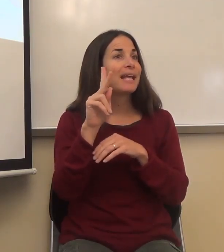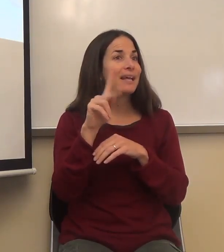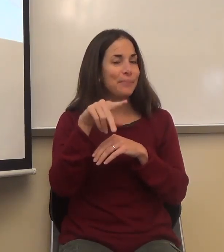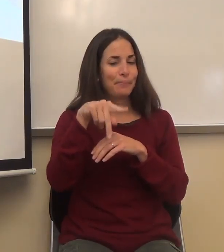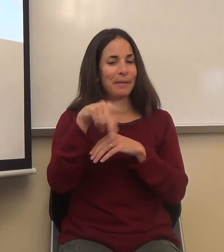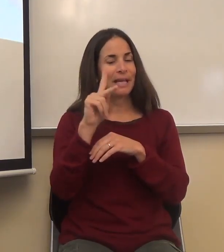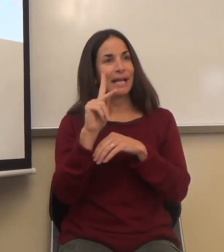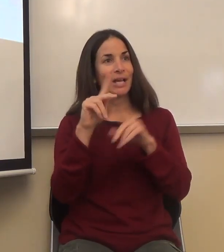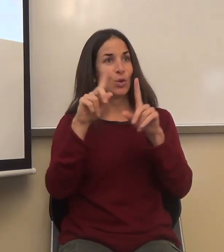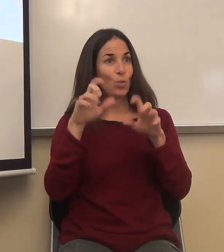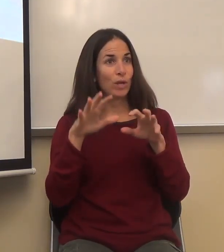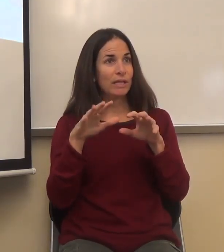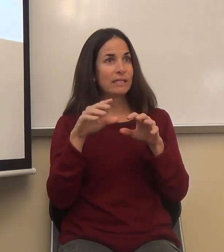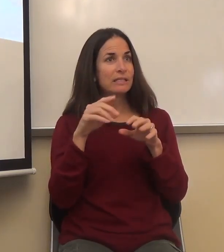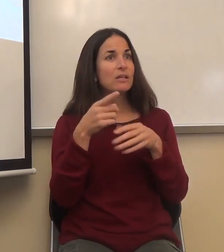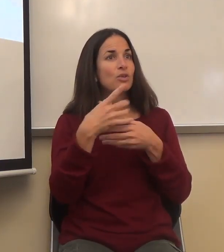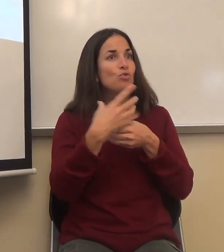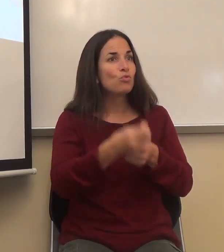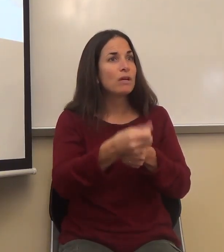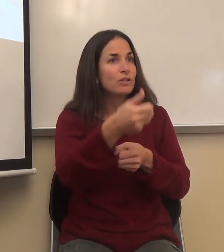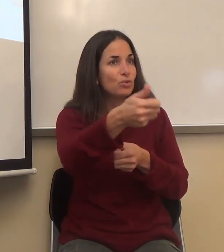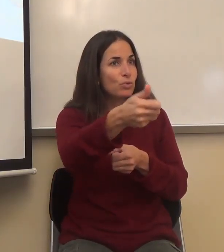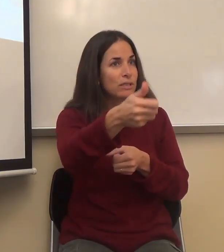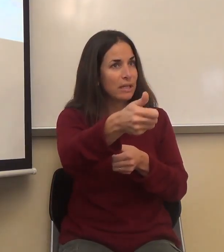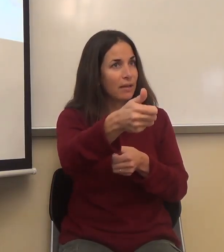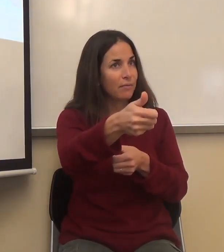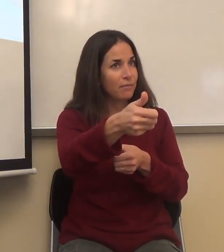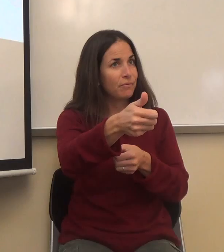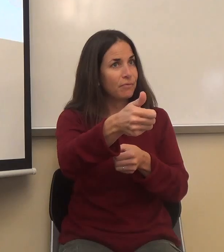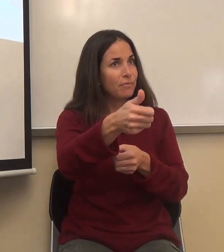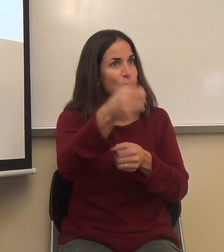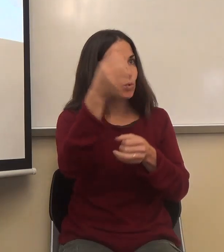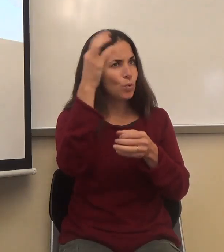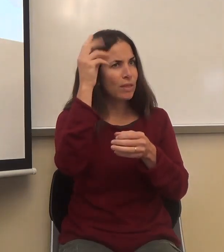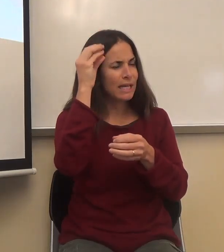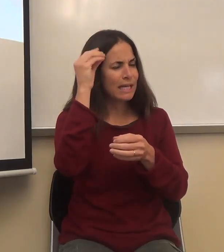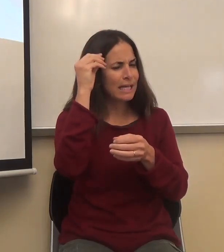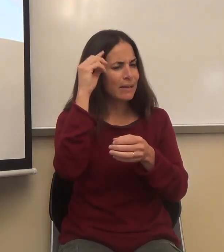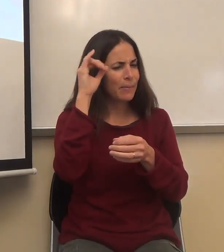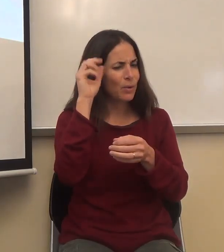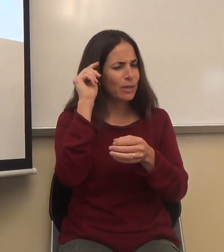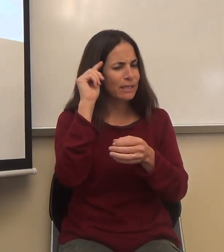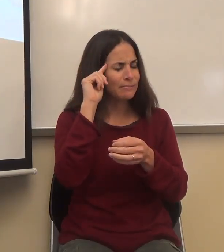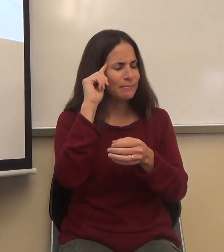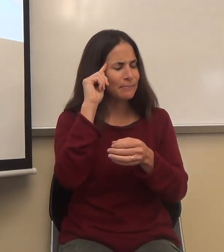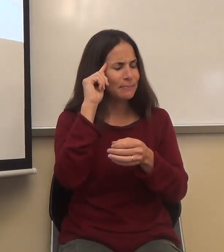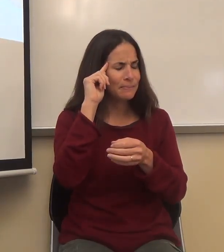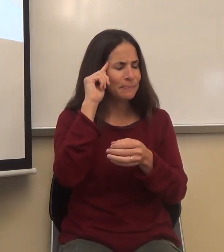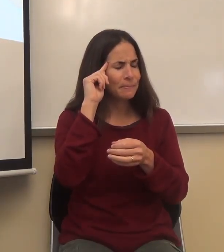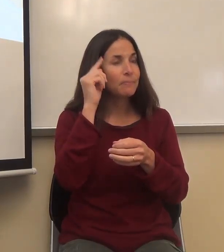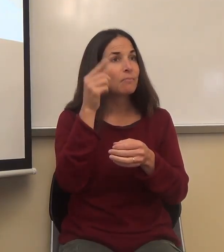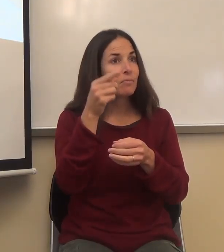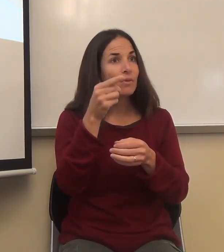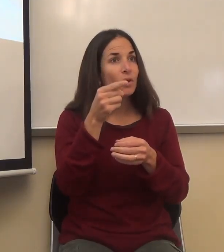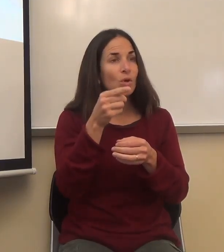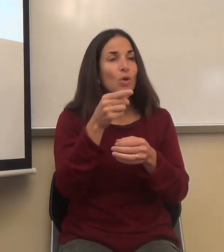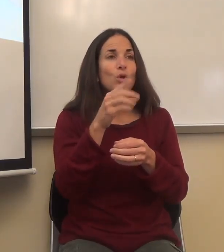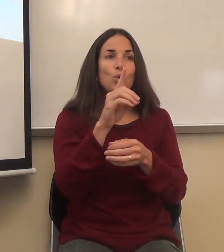you guys will trust yourselves enough to think about this, you actually do